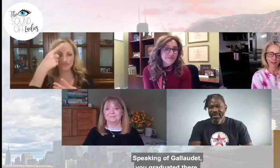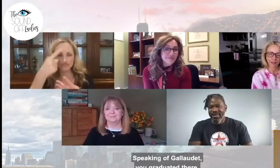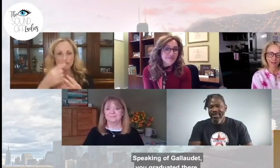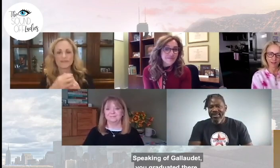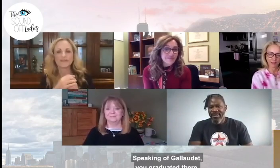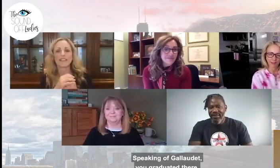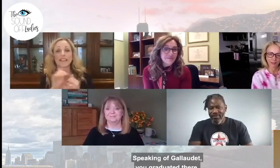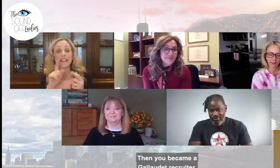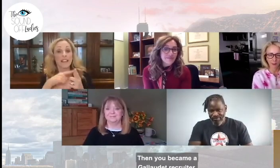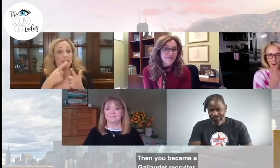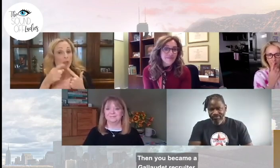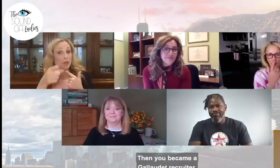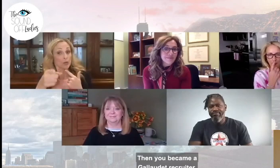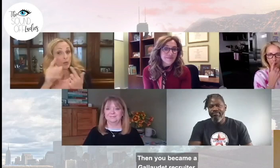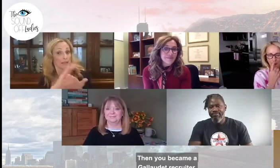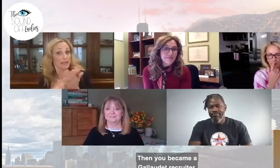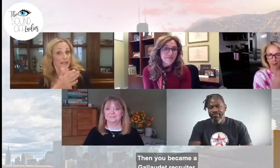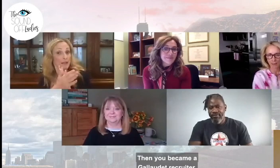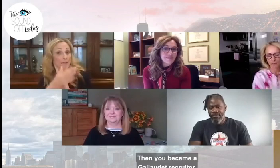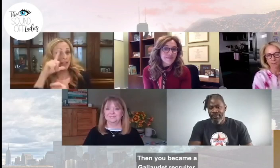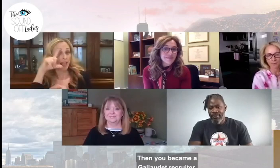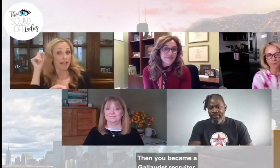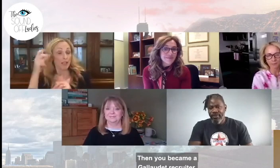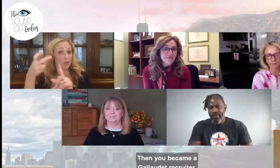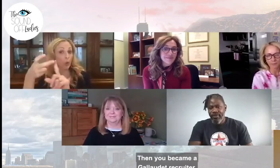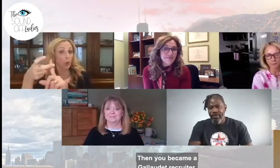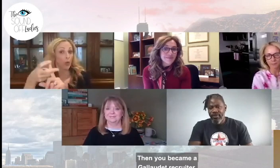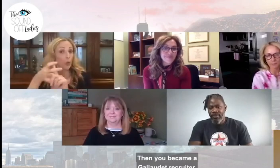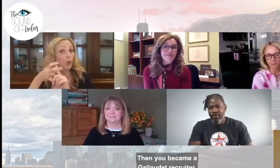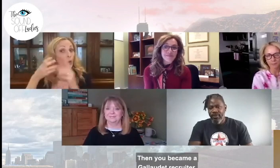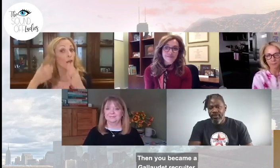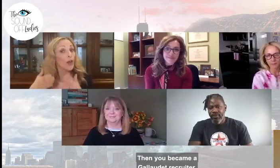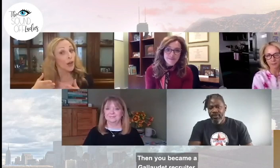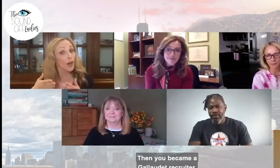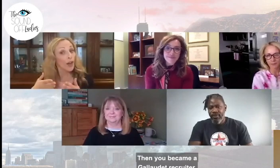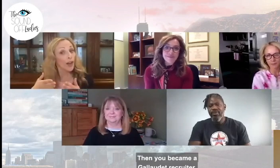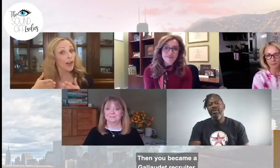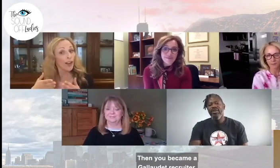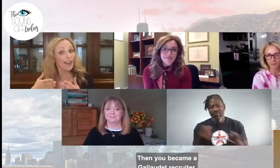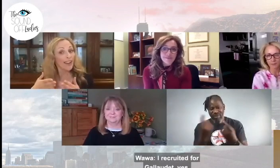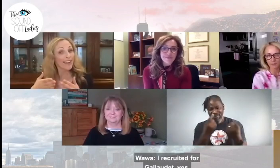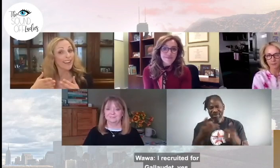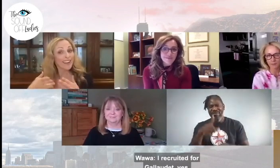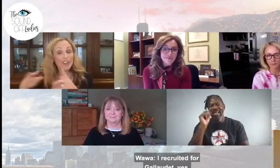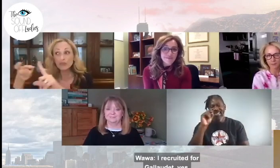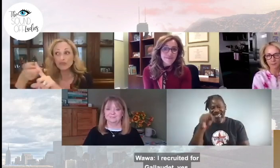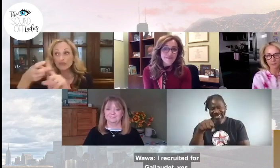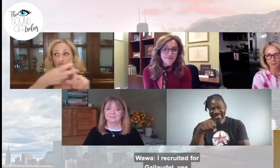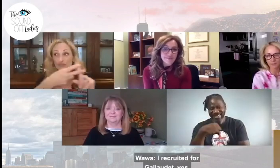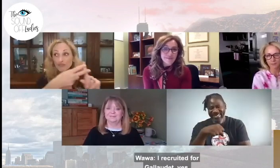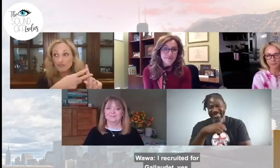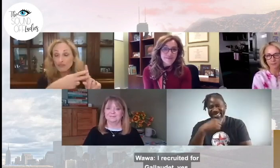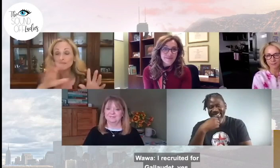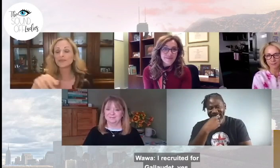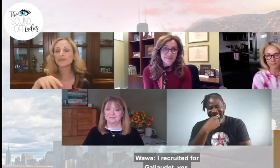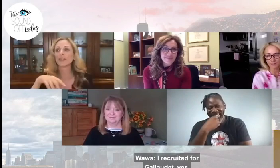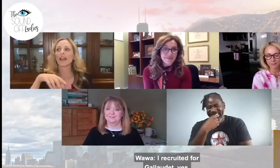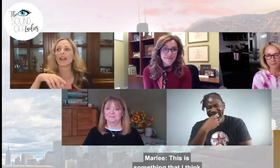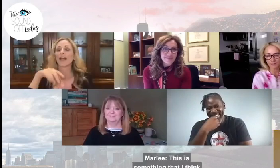Speaking of Gallaudet, you graduated and then you became a Gallaudet recruiter. Is that correct?